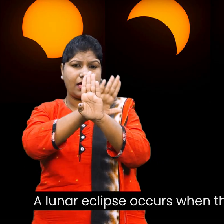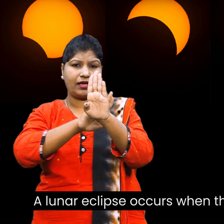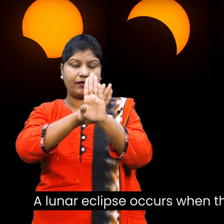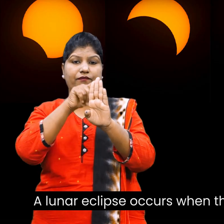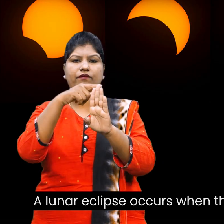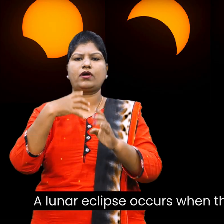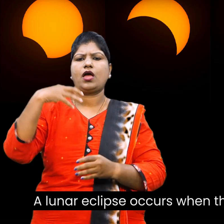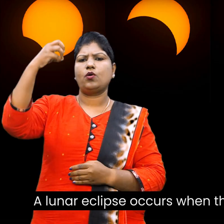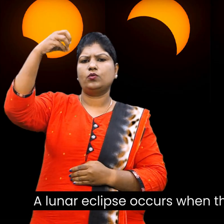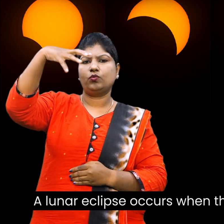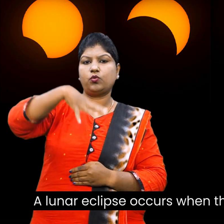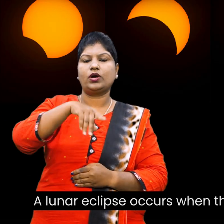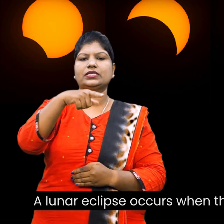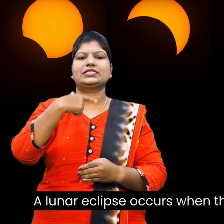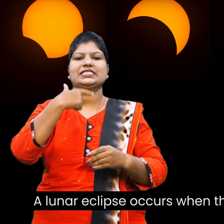on the moon.